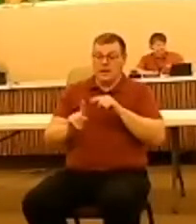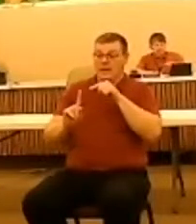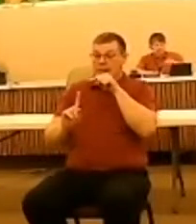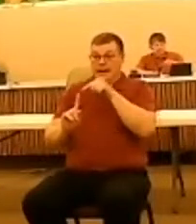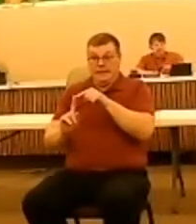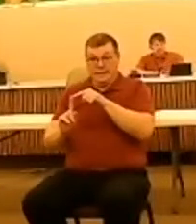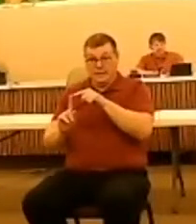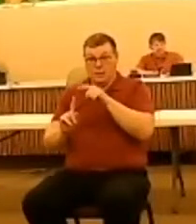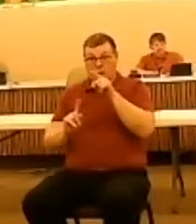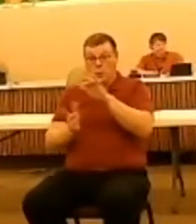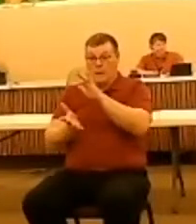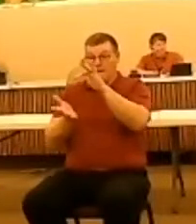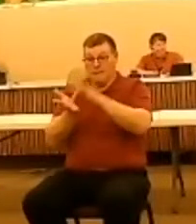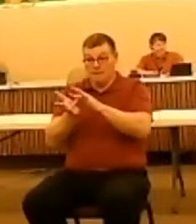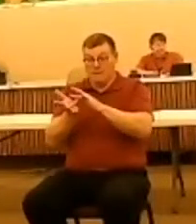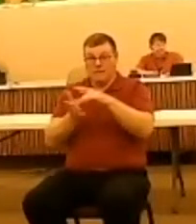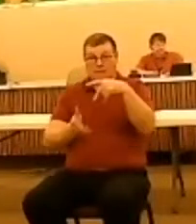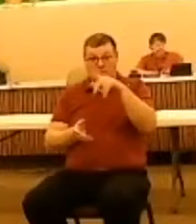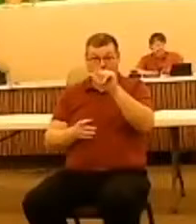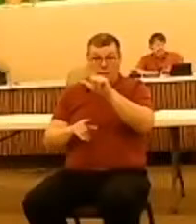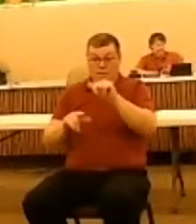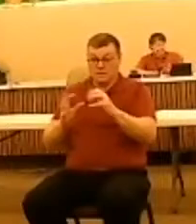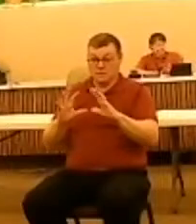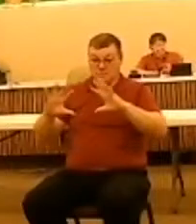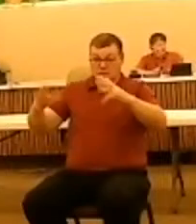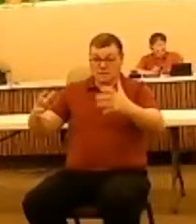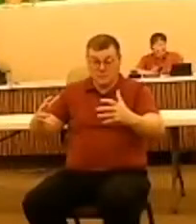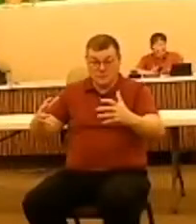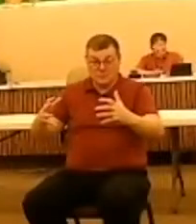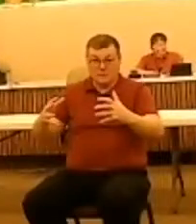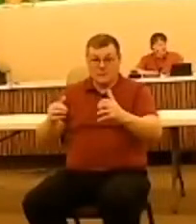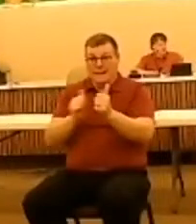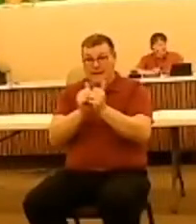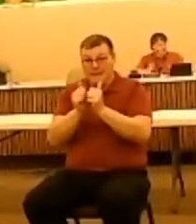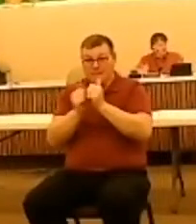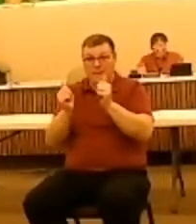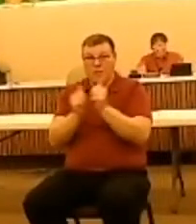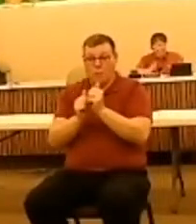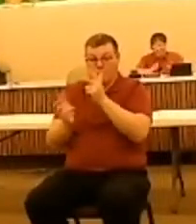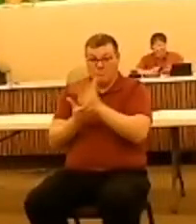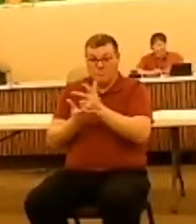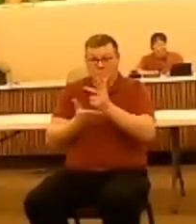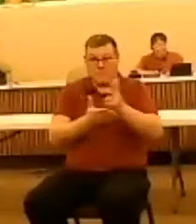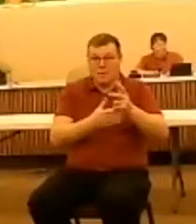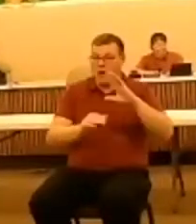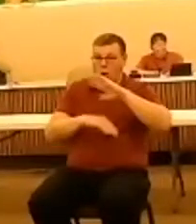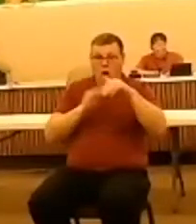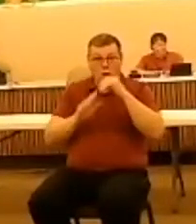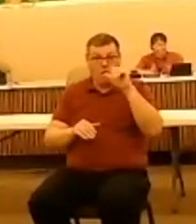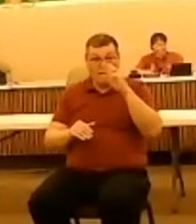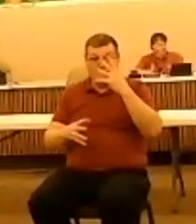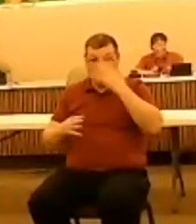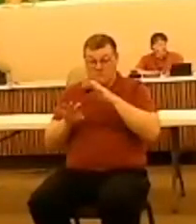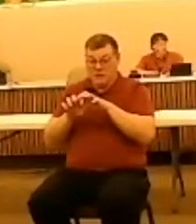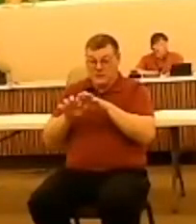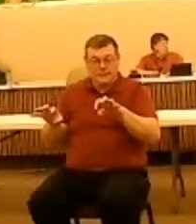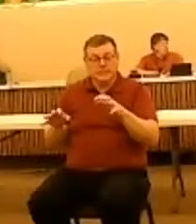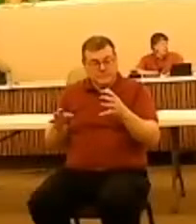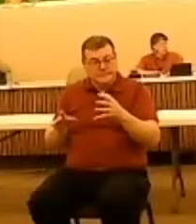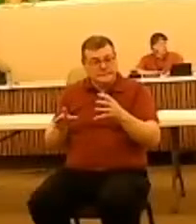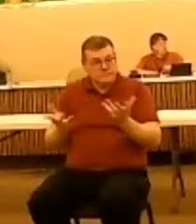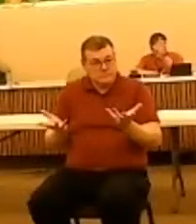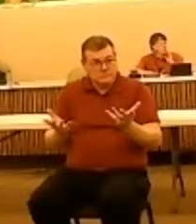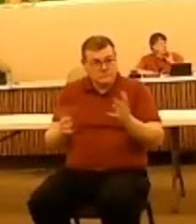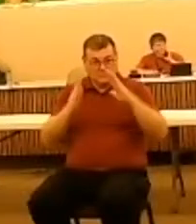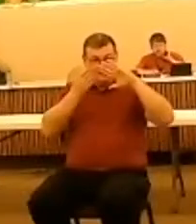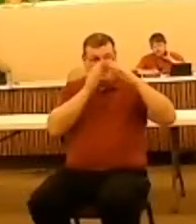you're in the middle of a plaza, competing with other spaces, and all the cars are right out front, we have an issue with that.